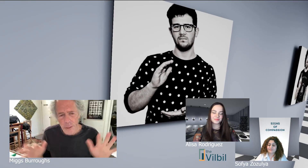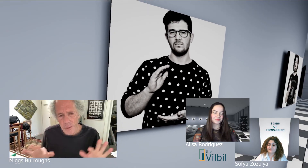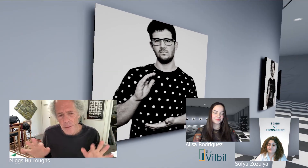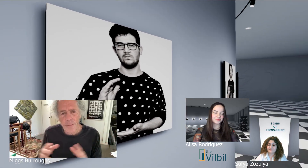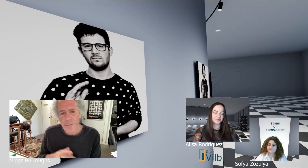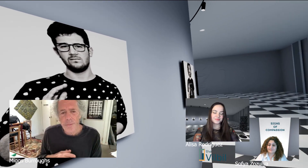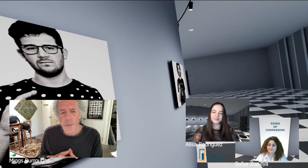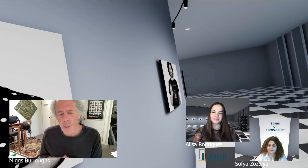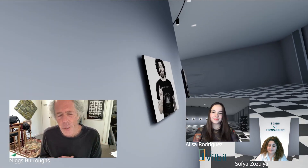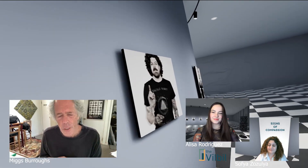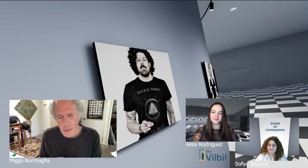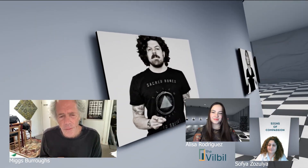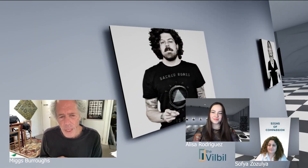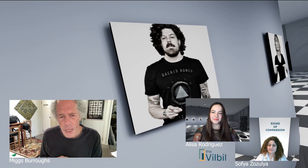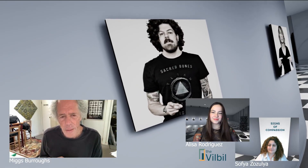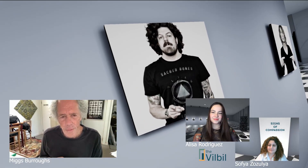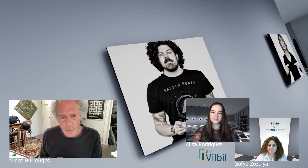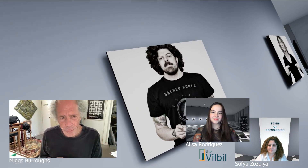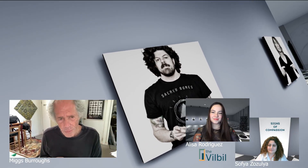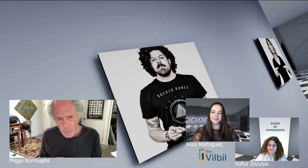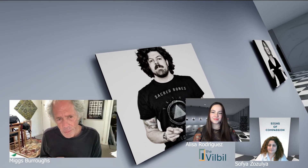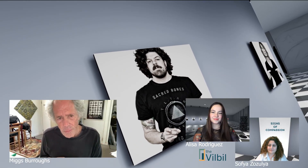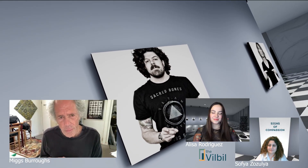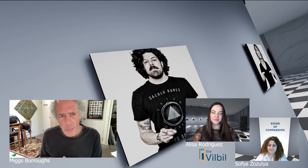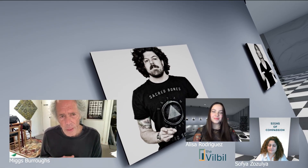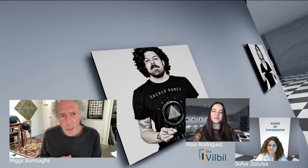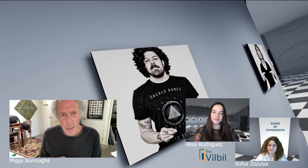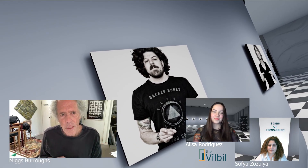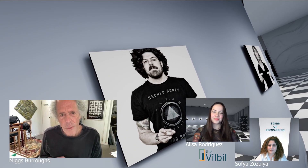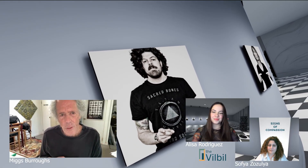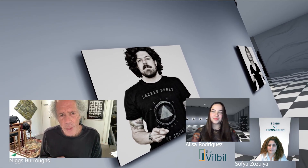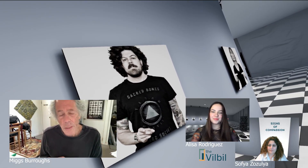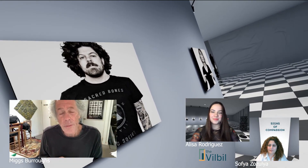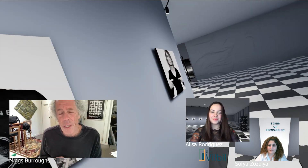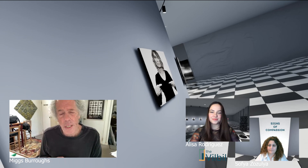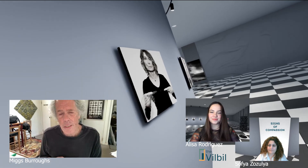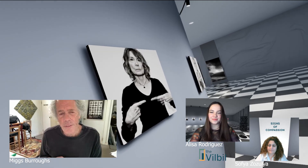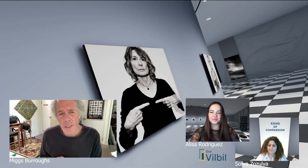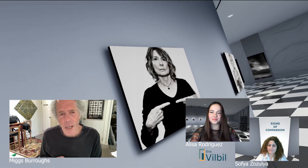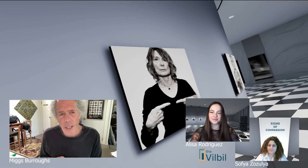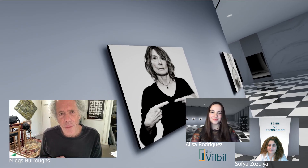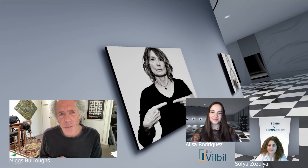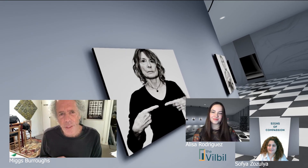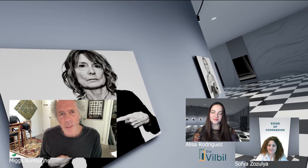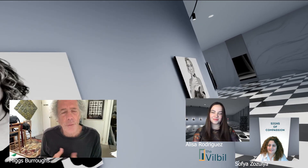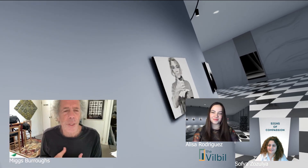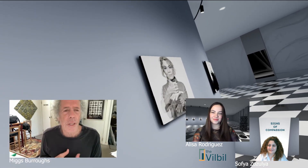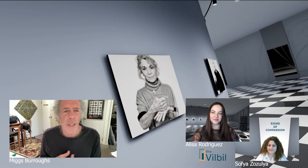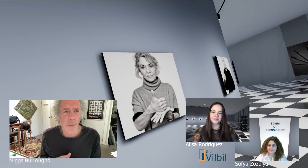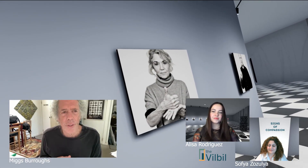lenticular version of that. So, but I love science. I love the economy of it. It taught me a lot about